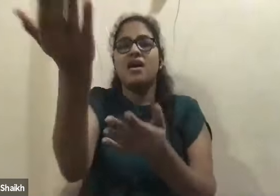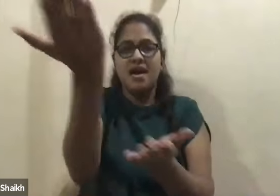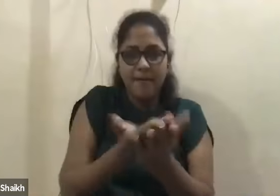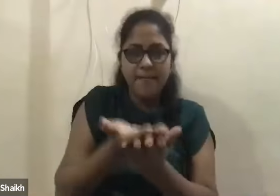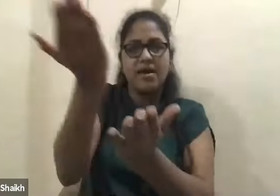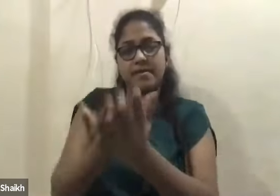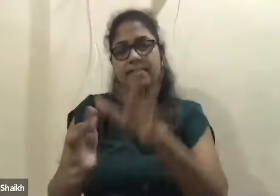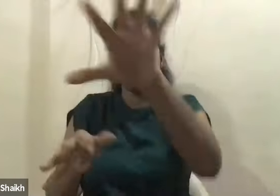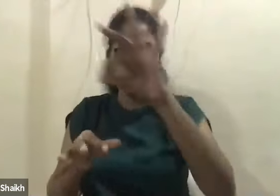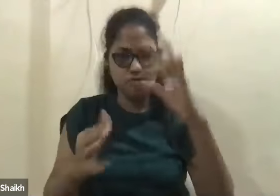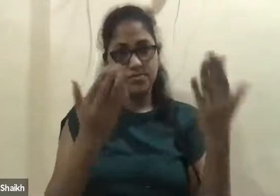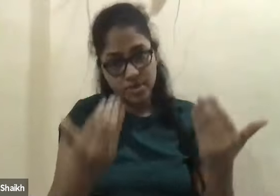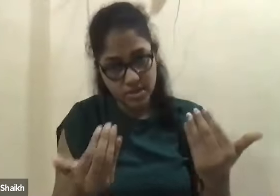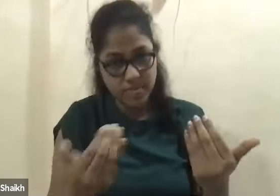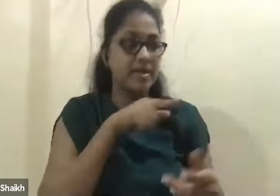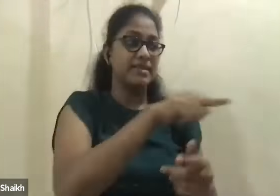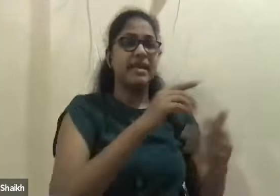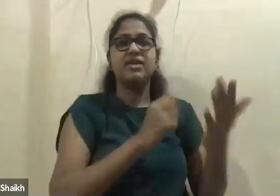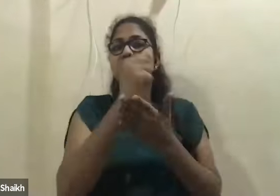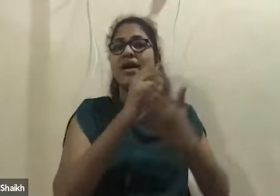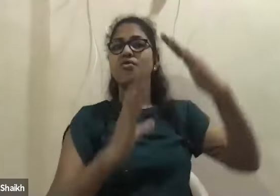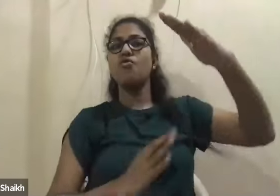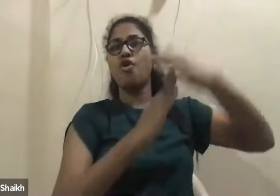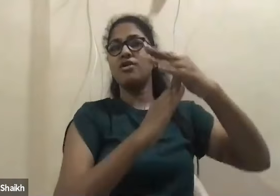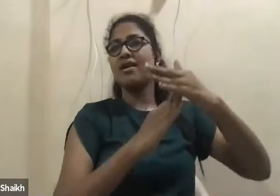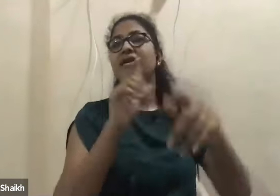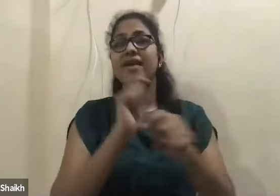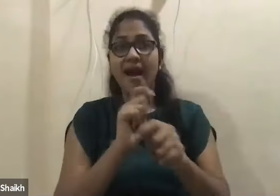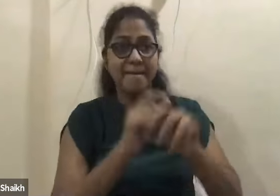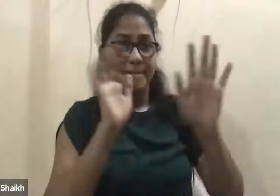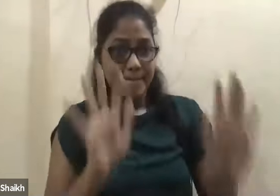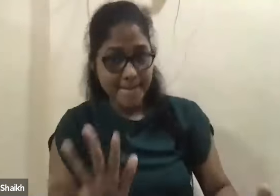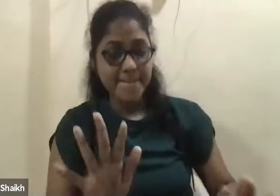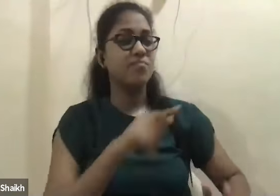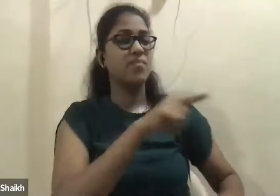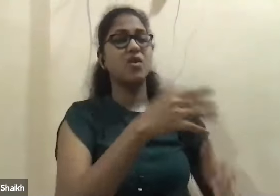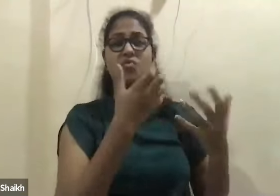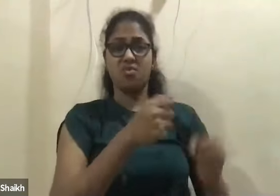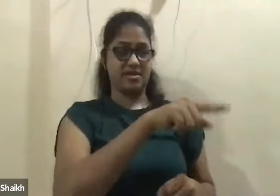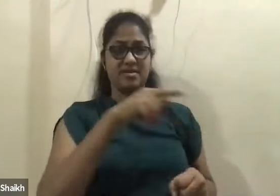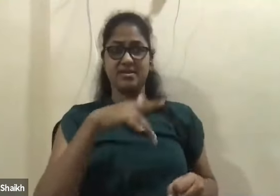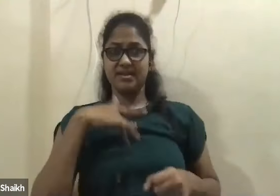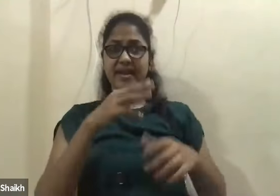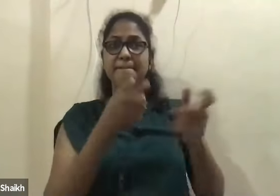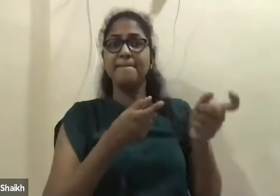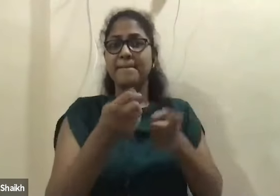can also engage contractors if they want, if they deem that that is in the interest of the